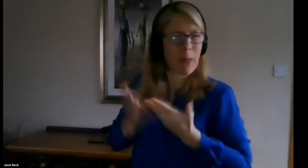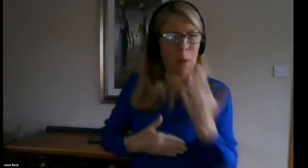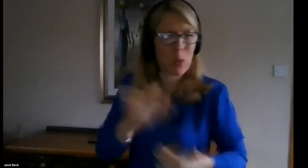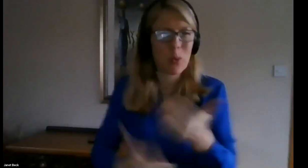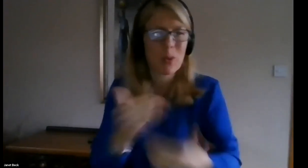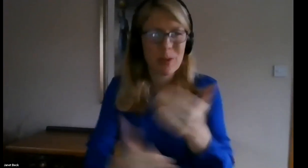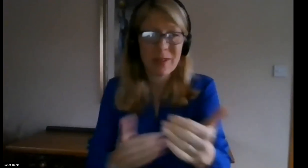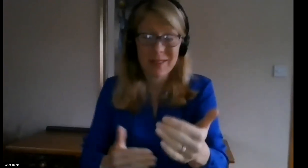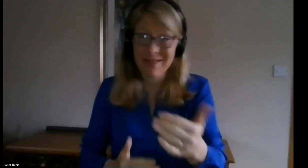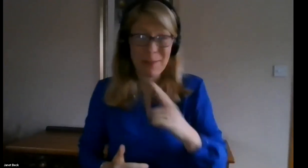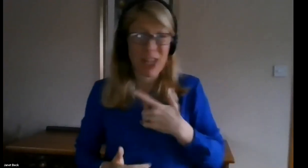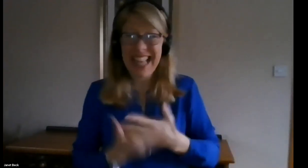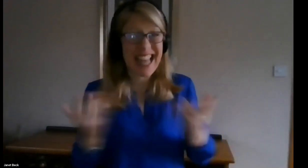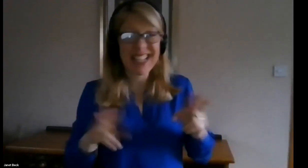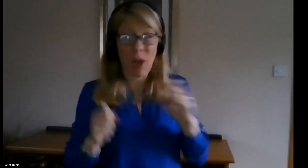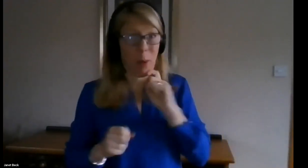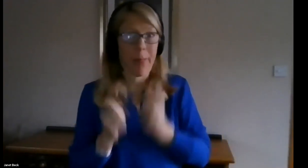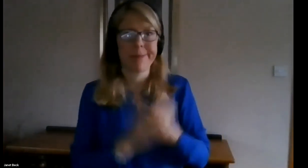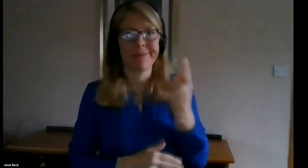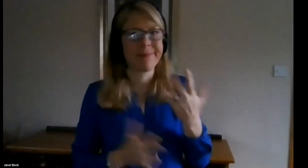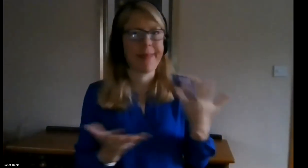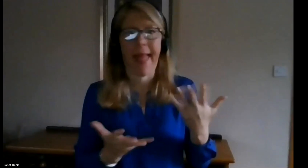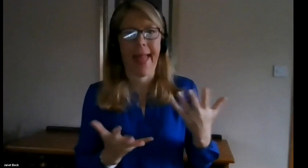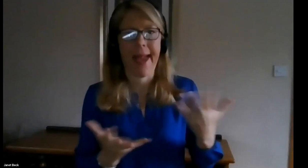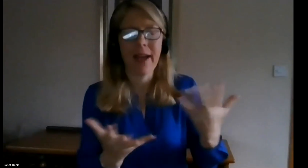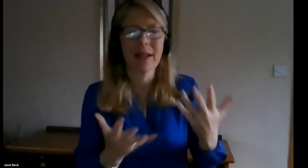worth putting in the effort and the work to get it done.